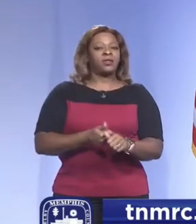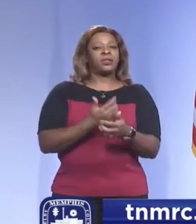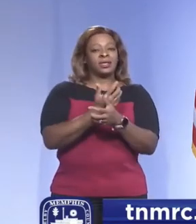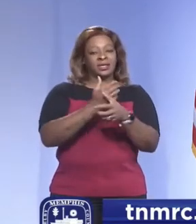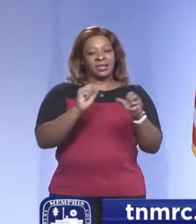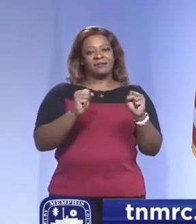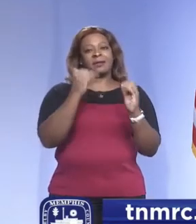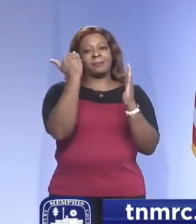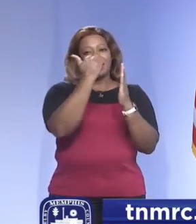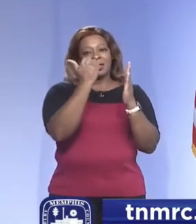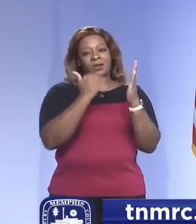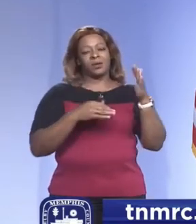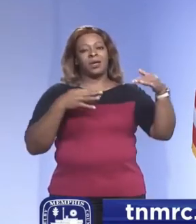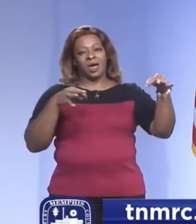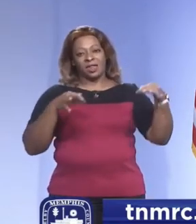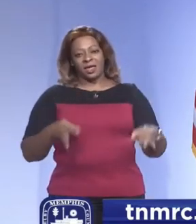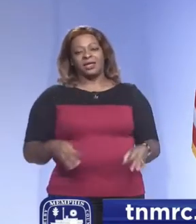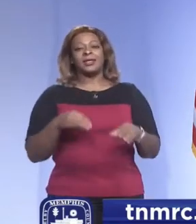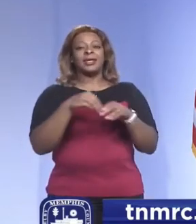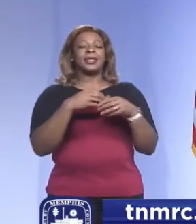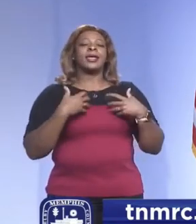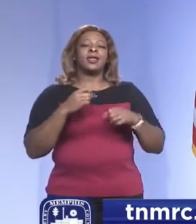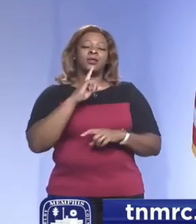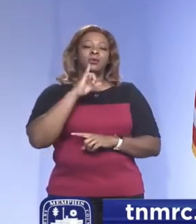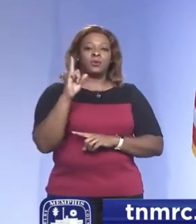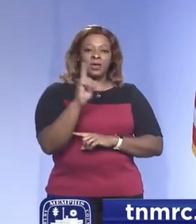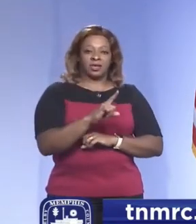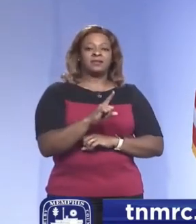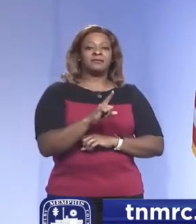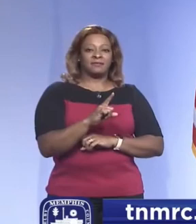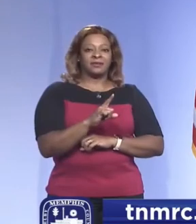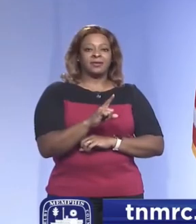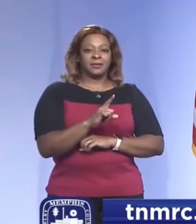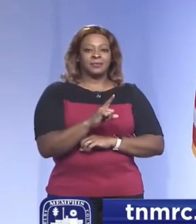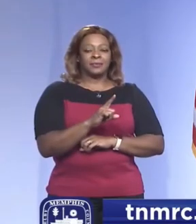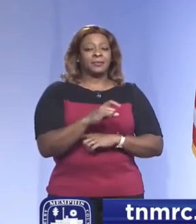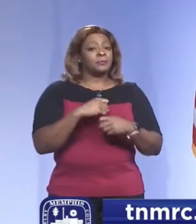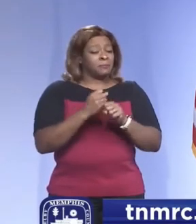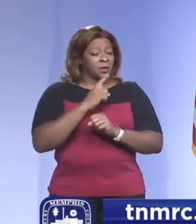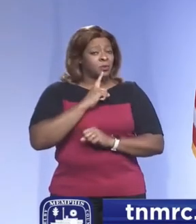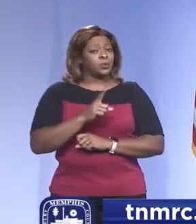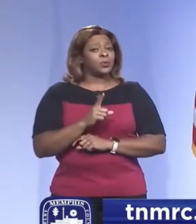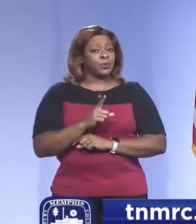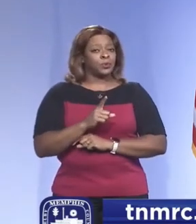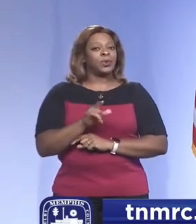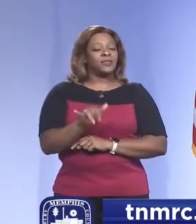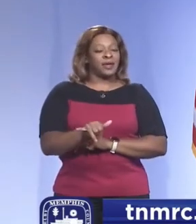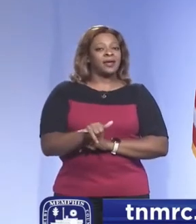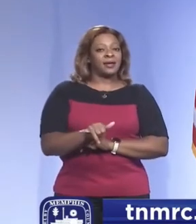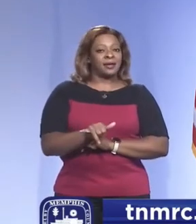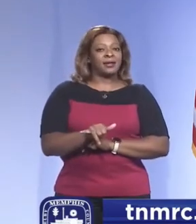safety measures outlined in the health directive. Make sure that